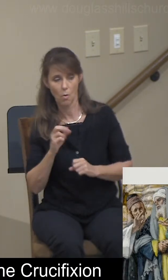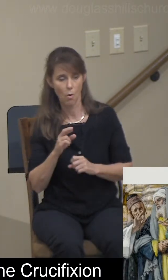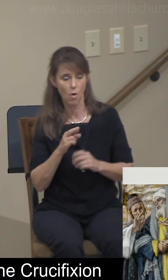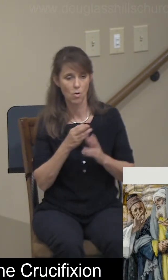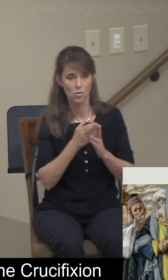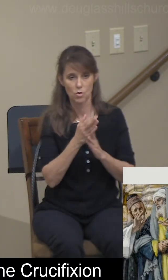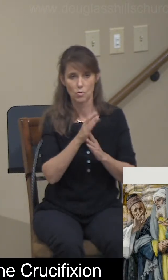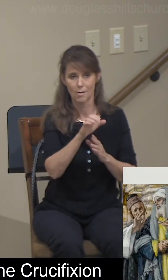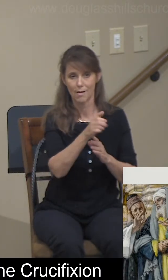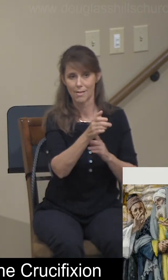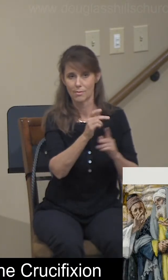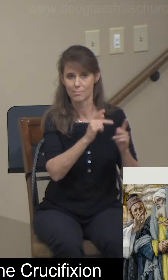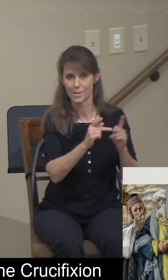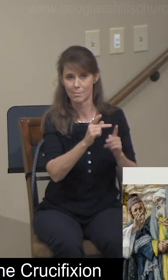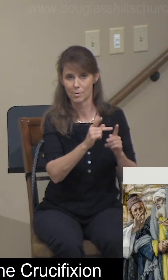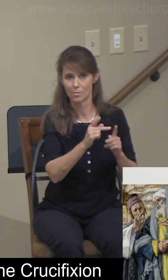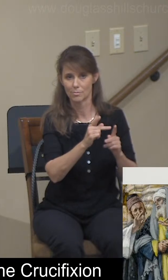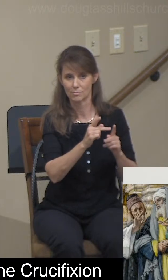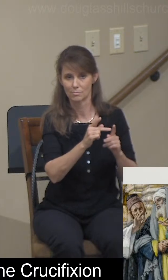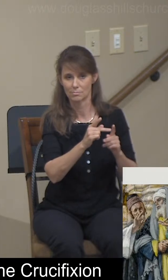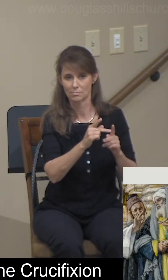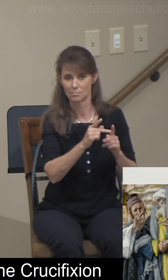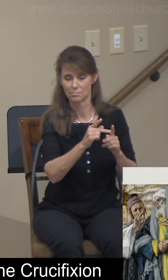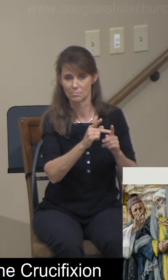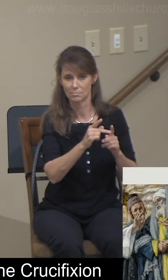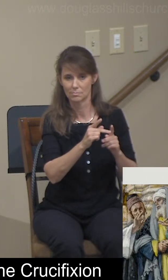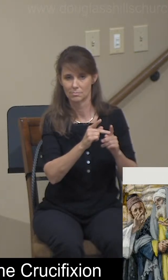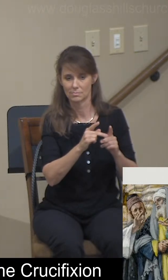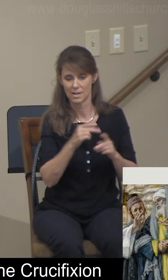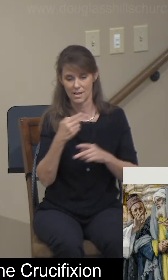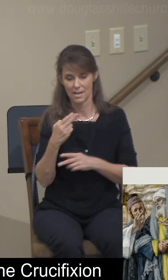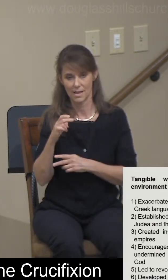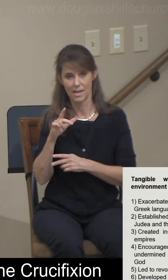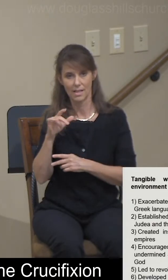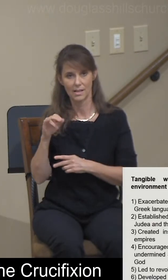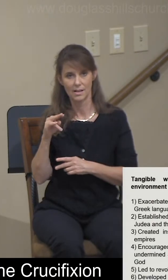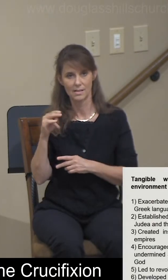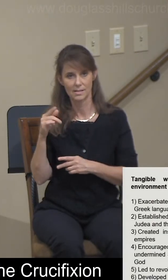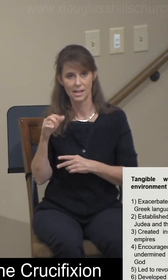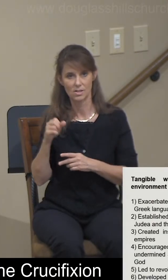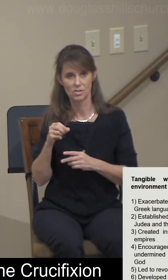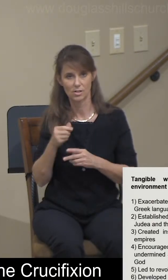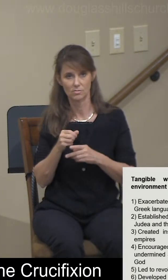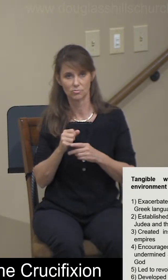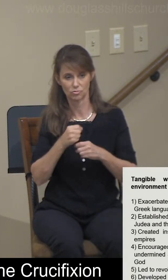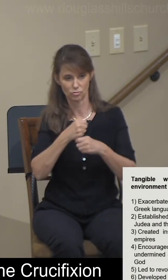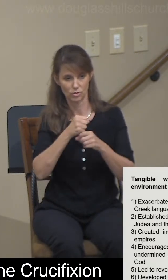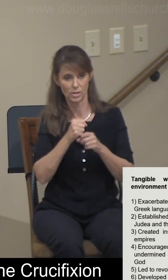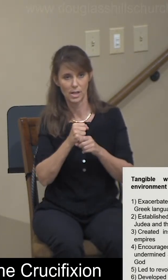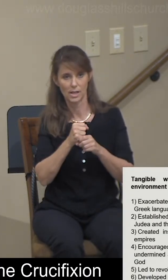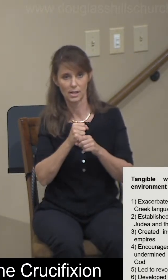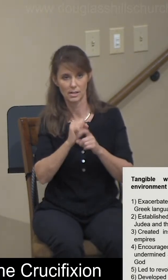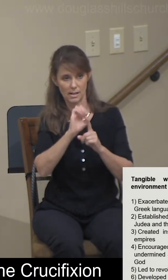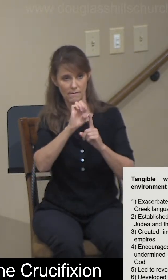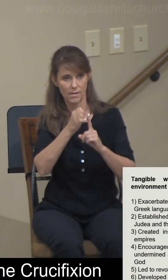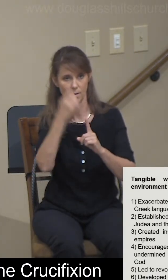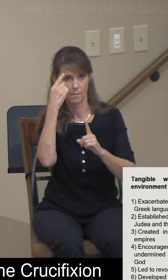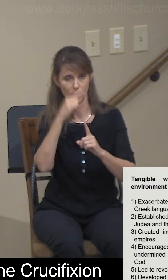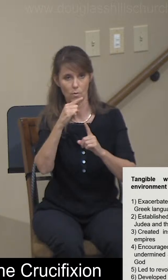parties, or etc., ultimately created the environment and circumstances of Jesus' death.